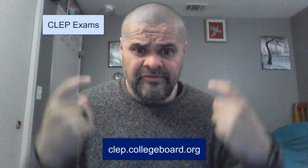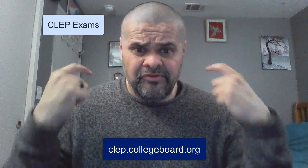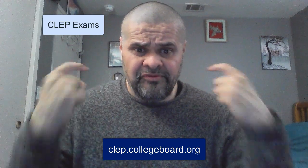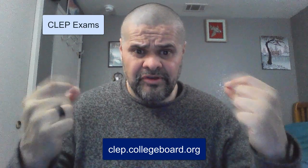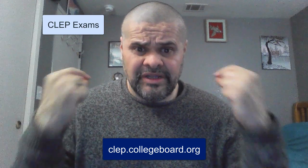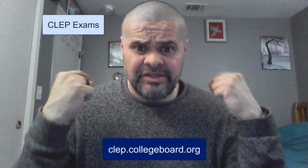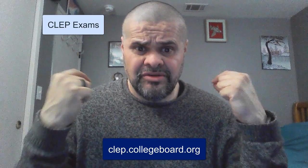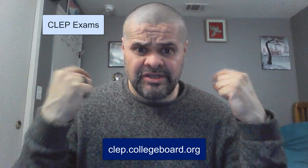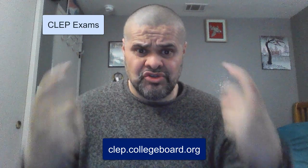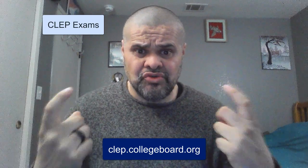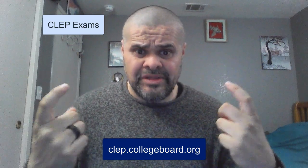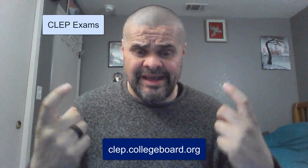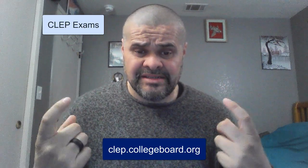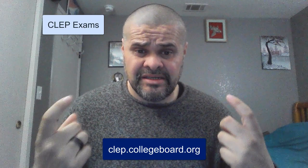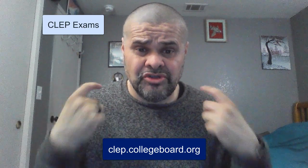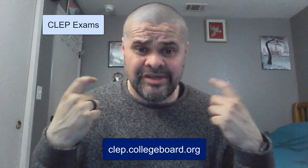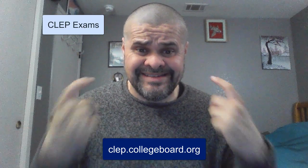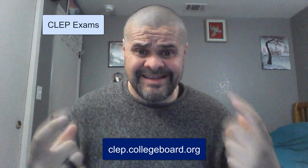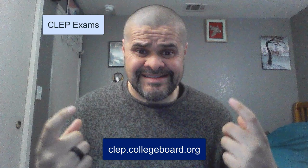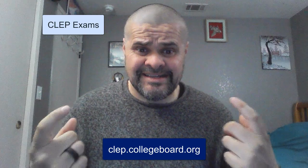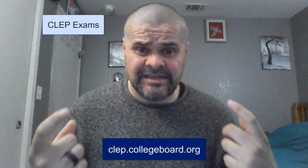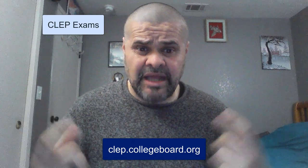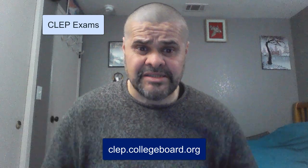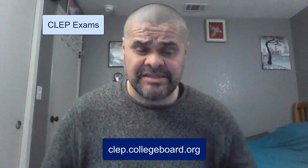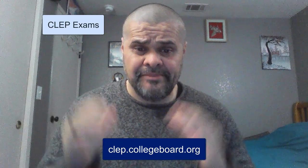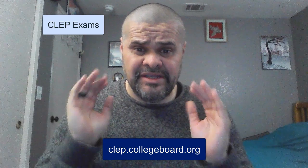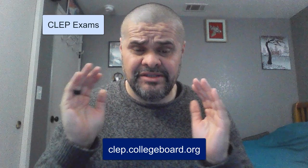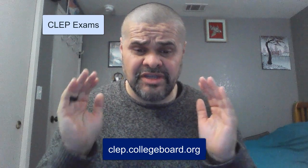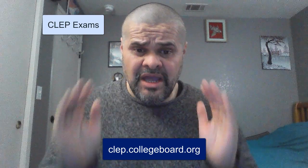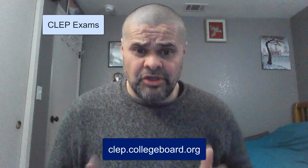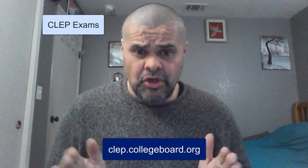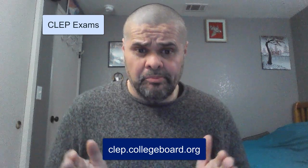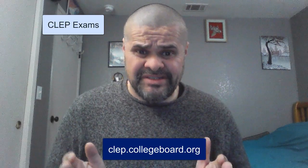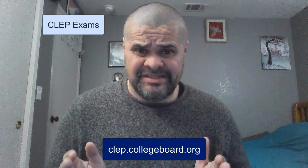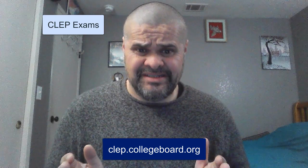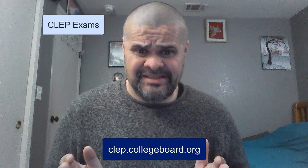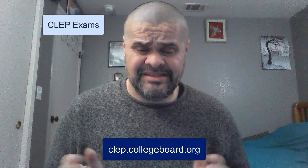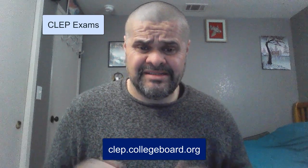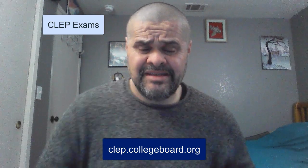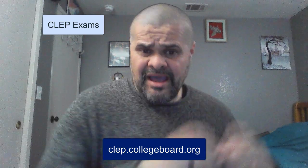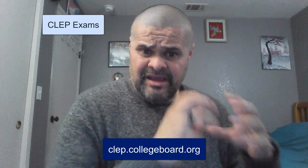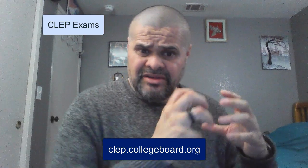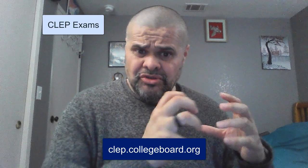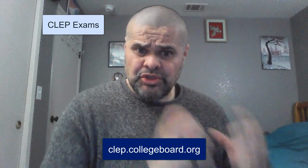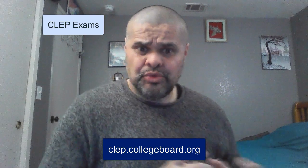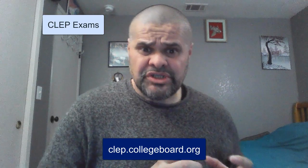you feel like you can do that, you can test out of classes. That means no butts in the seats and no